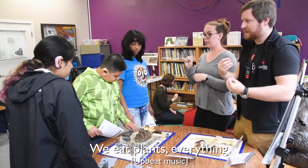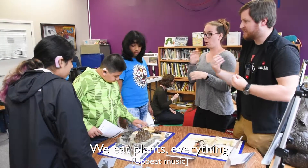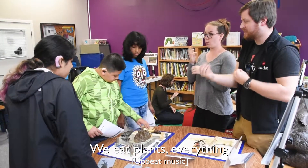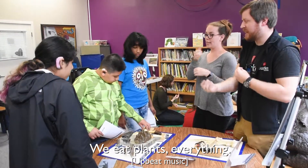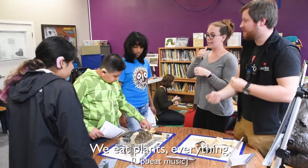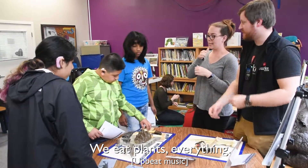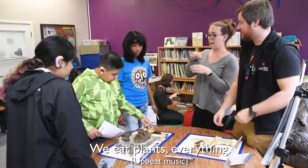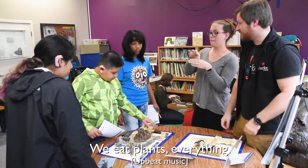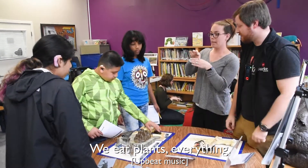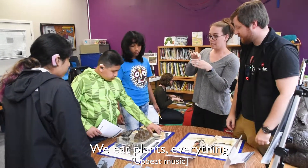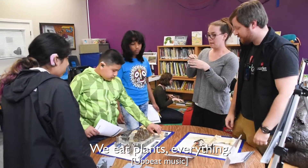plants, everything.